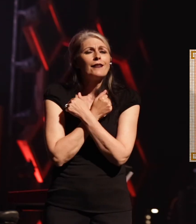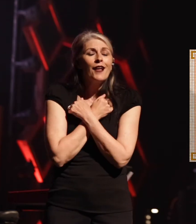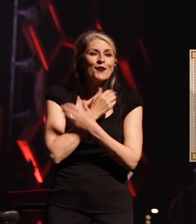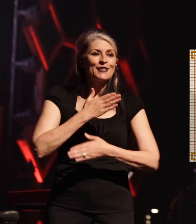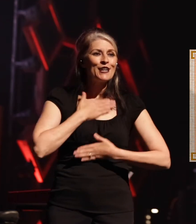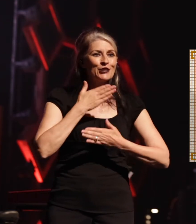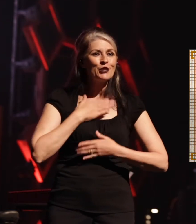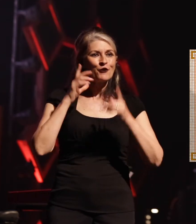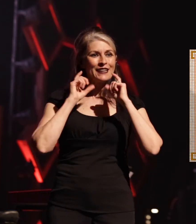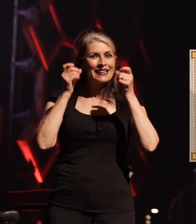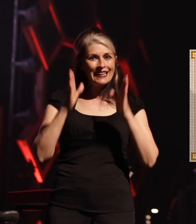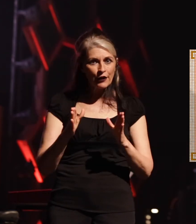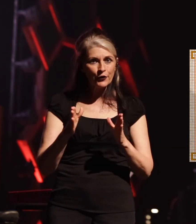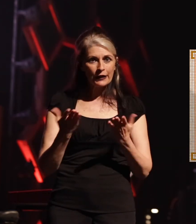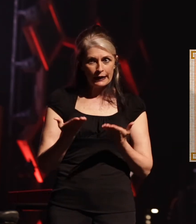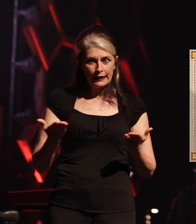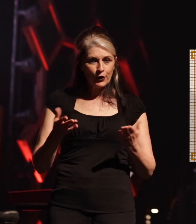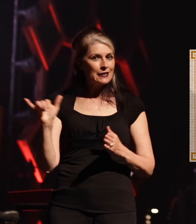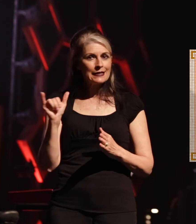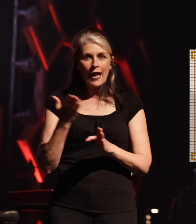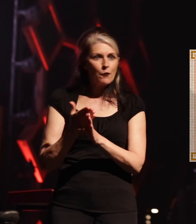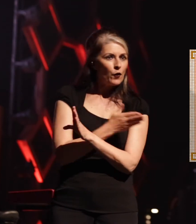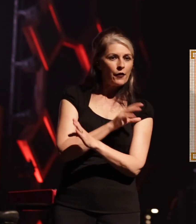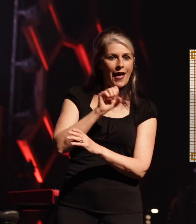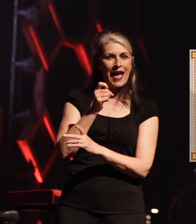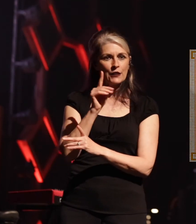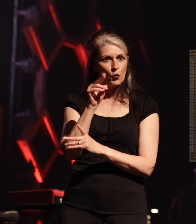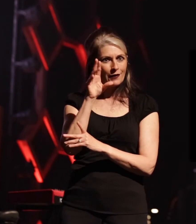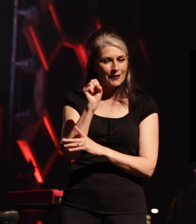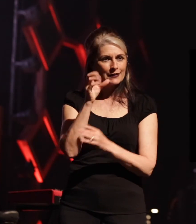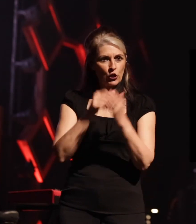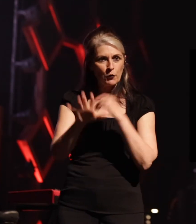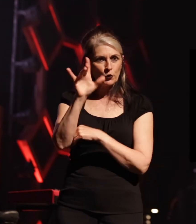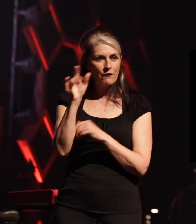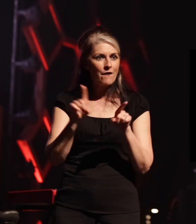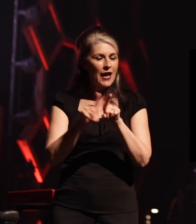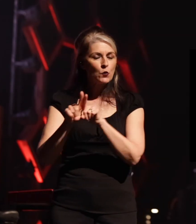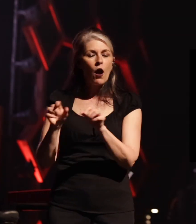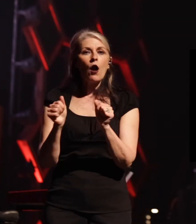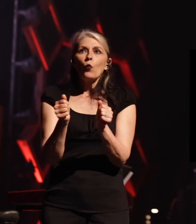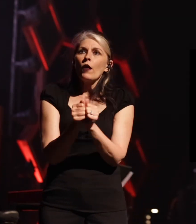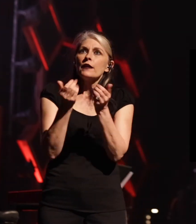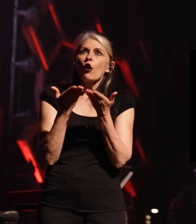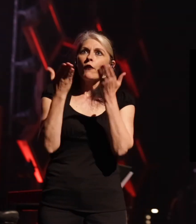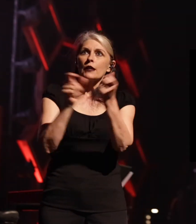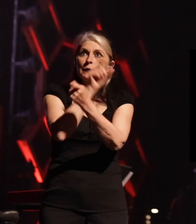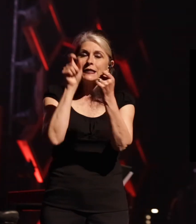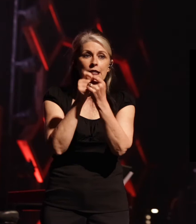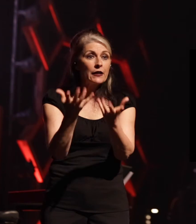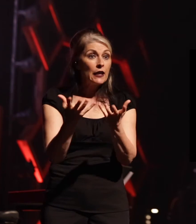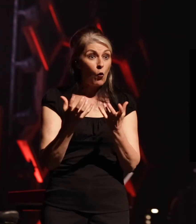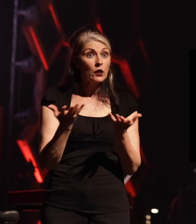to be cheerful here in Exodus chapter 25 as well. And with this offering, God was very specific in what he wanted them to give him. He's saying, you